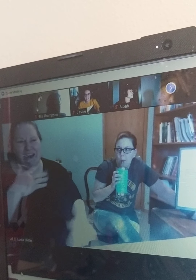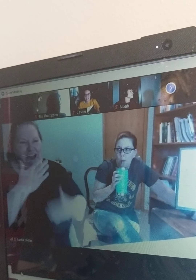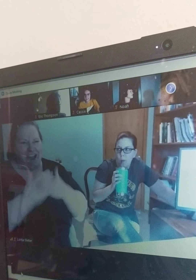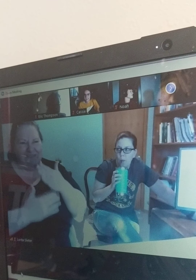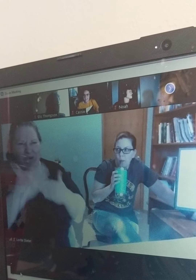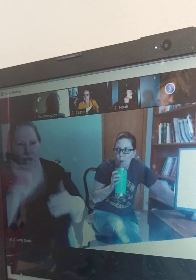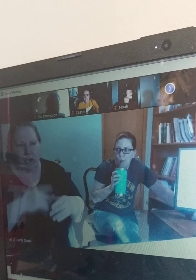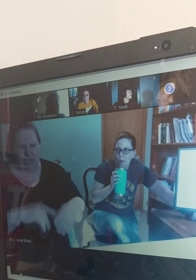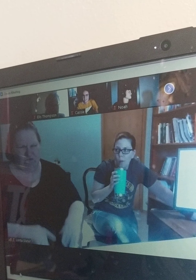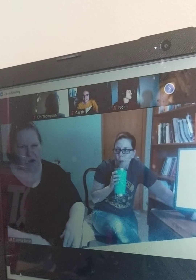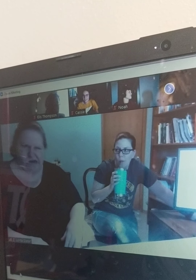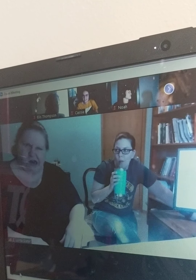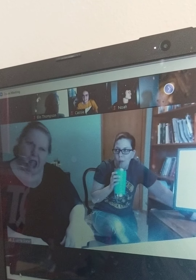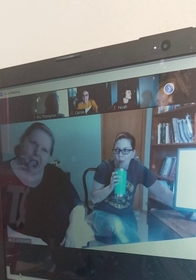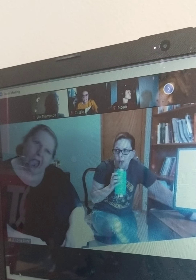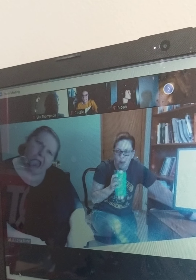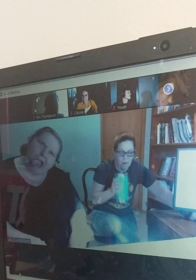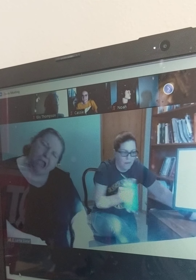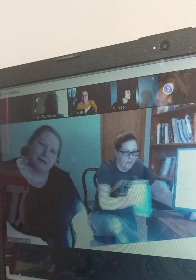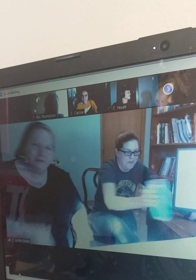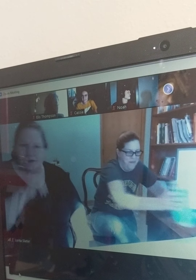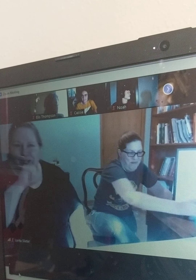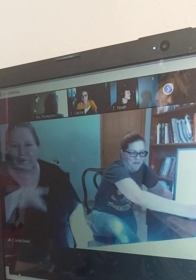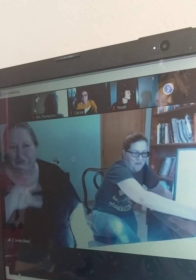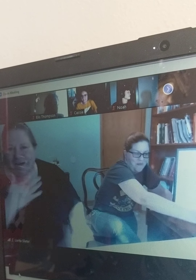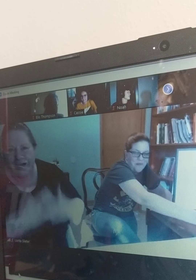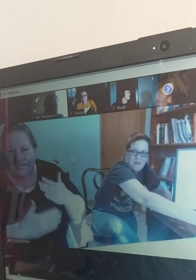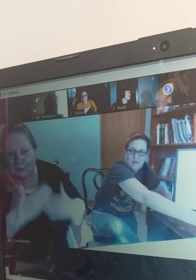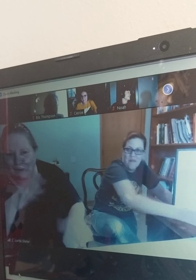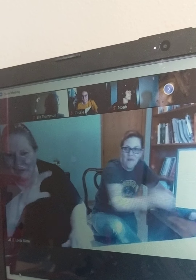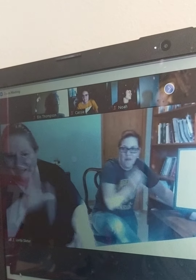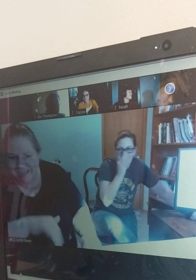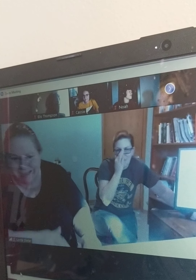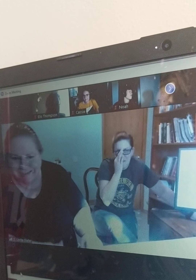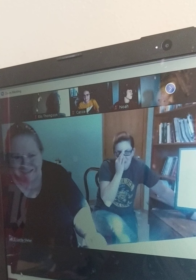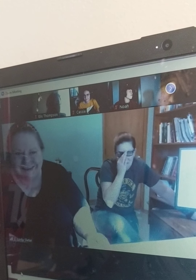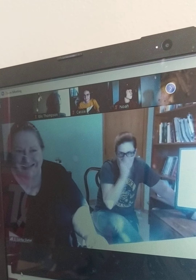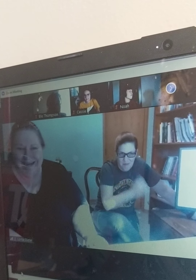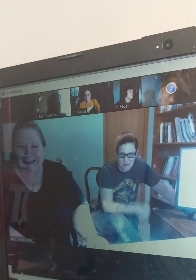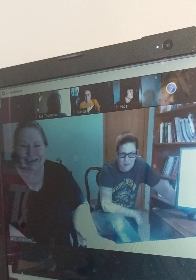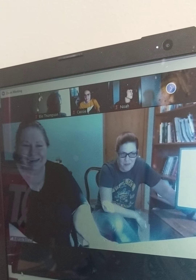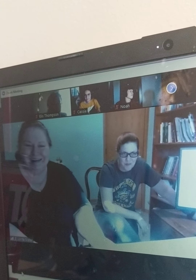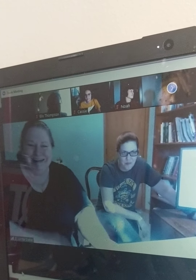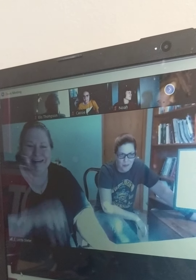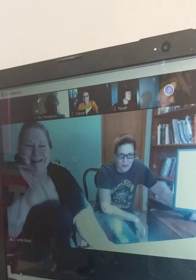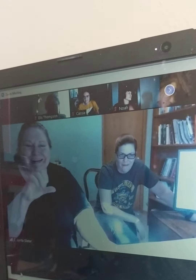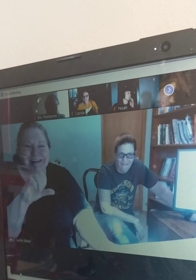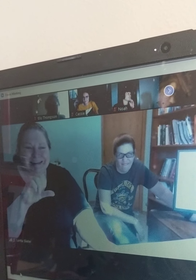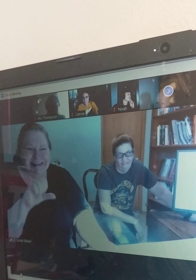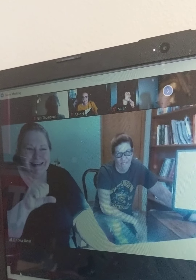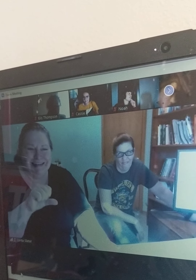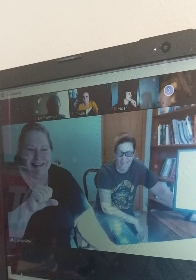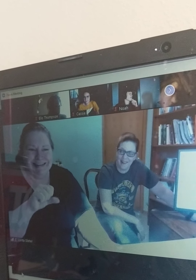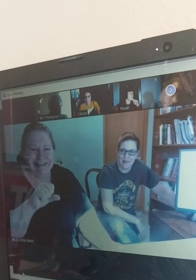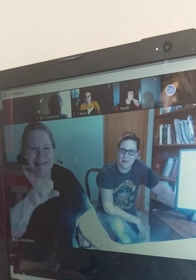I know for hearing people, it doesn't feel very comfortable to really manipulate your face in ways like